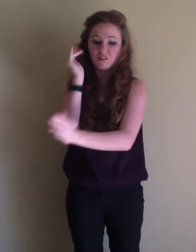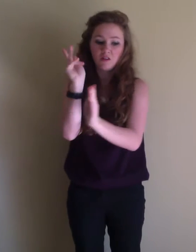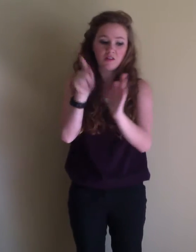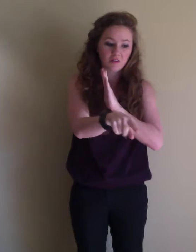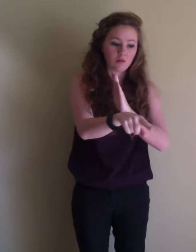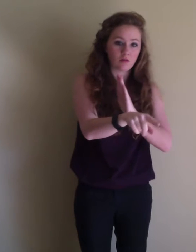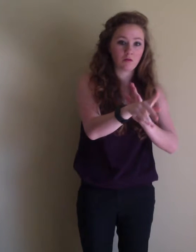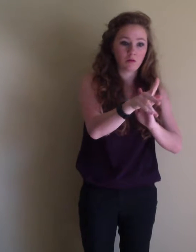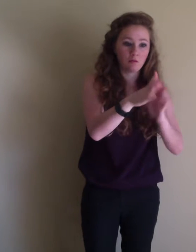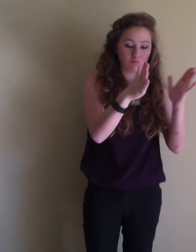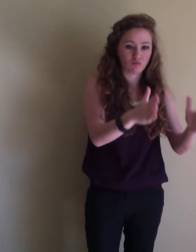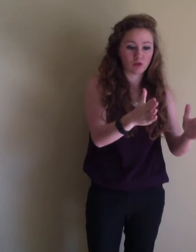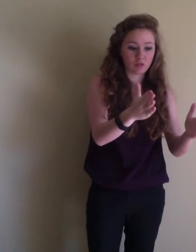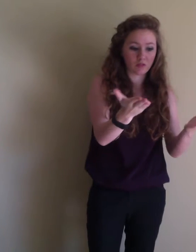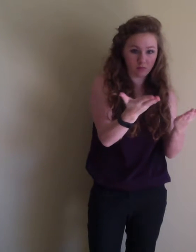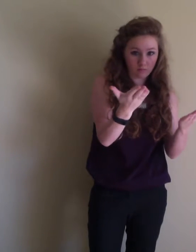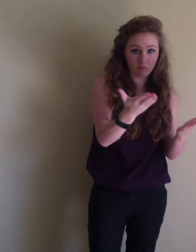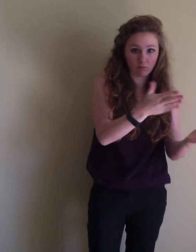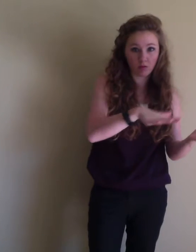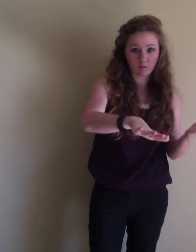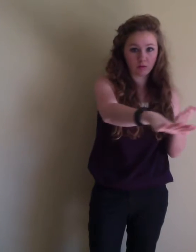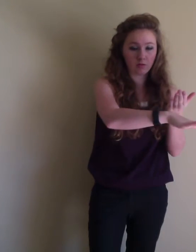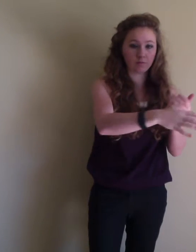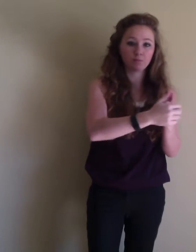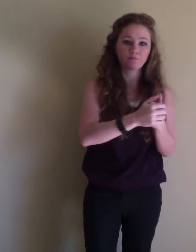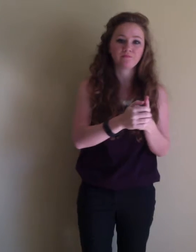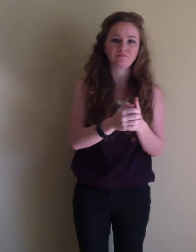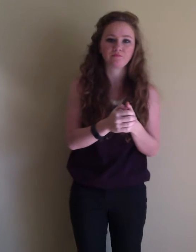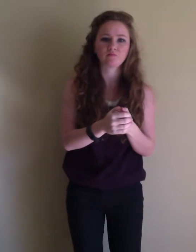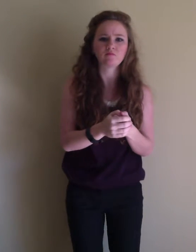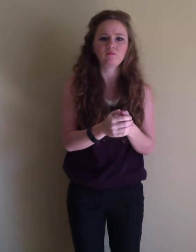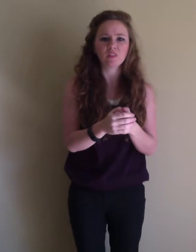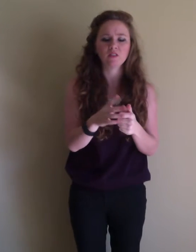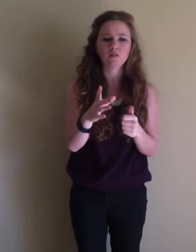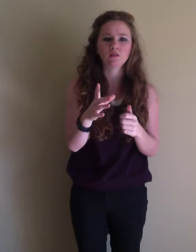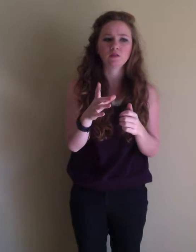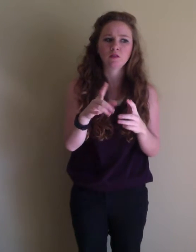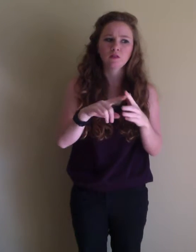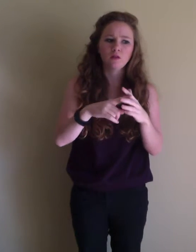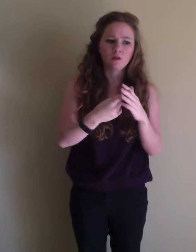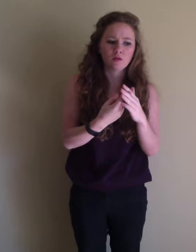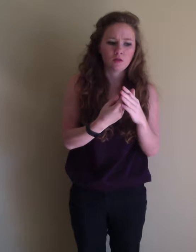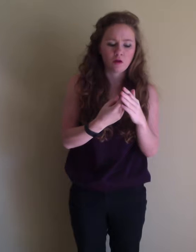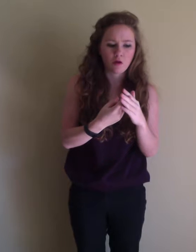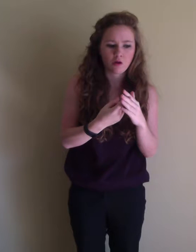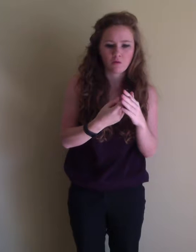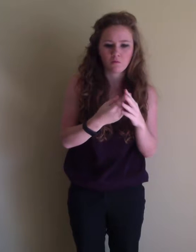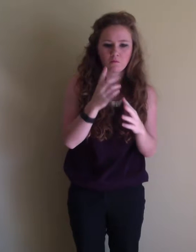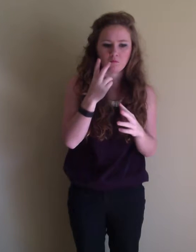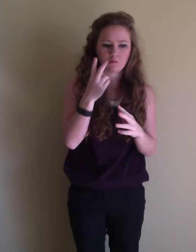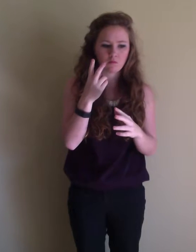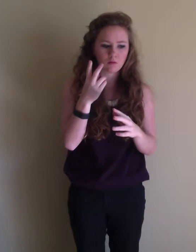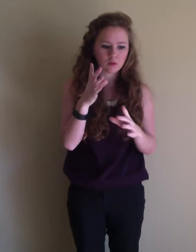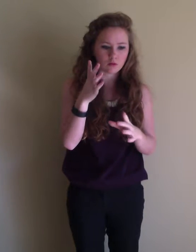on the citizens of Boston and the surrounding colonies. We start to see the colonies uniting after this. People from throughout the colonies